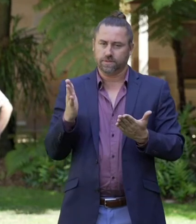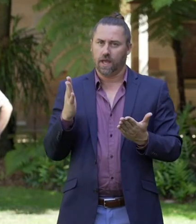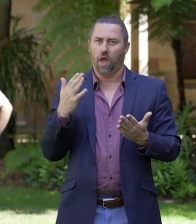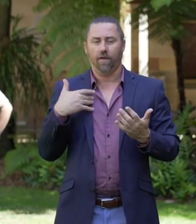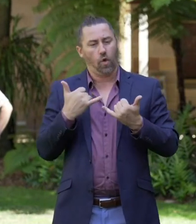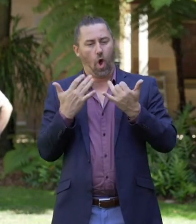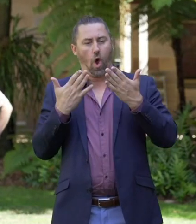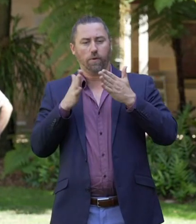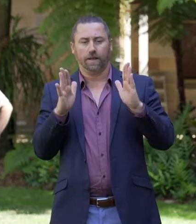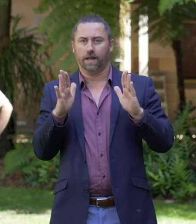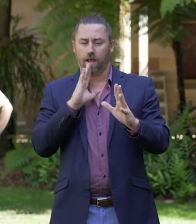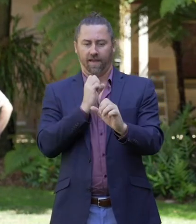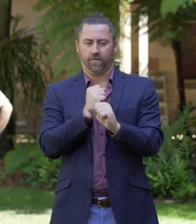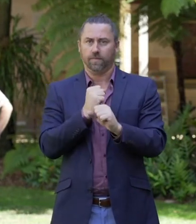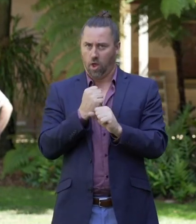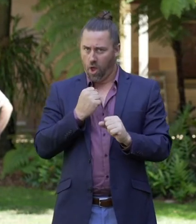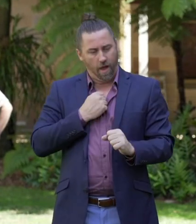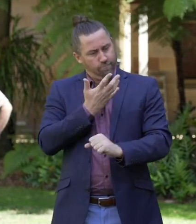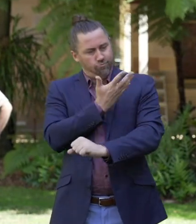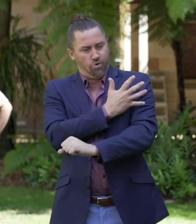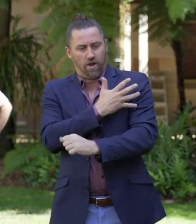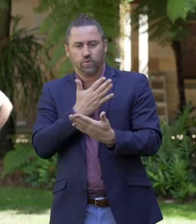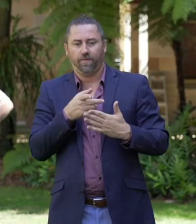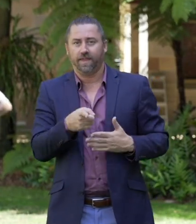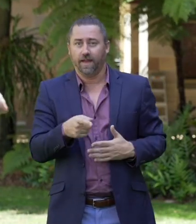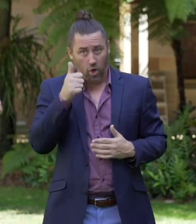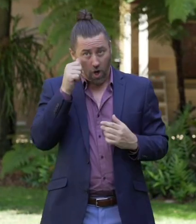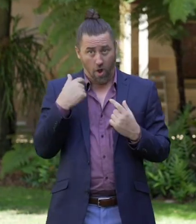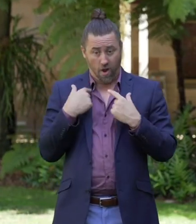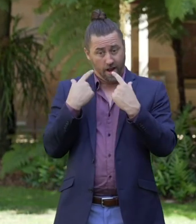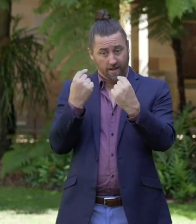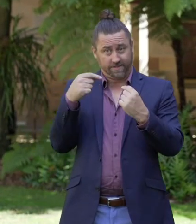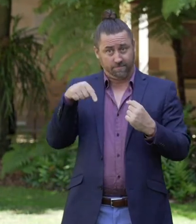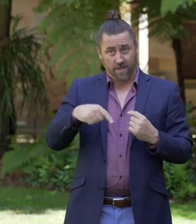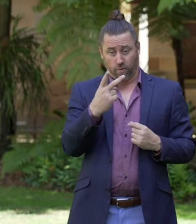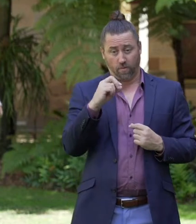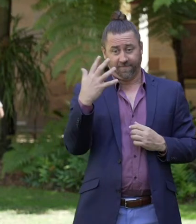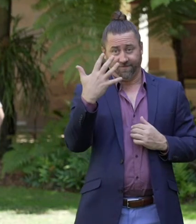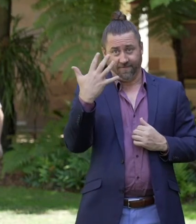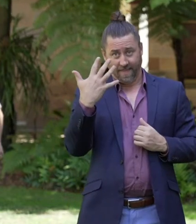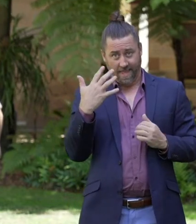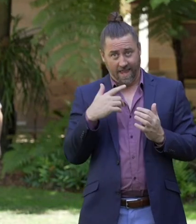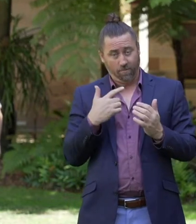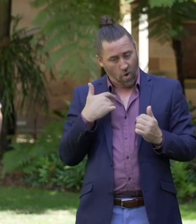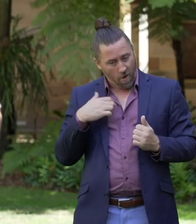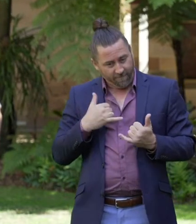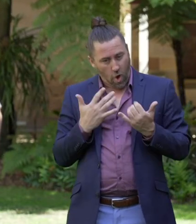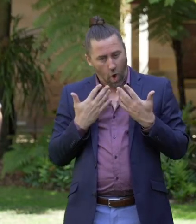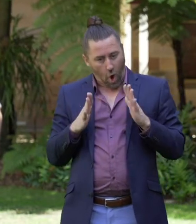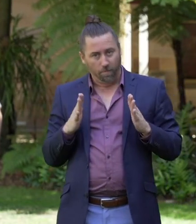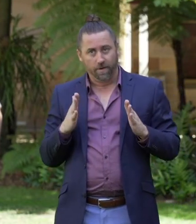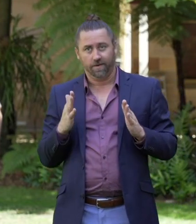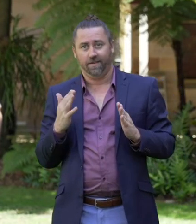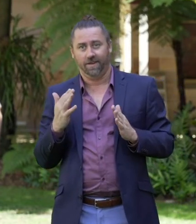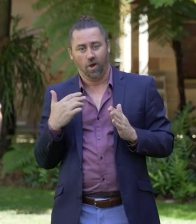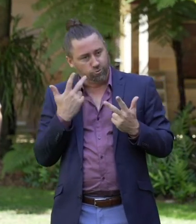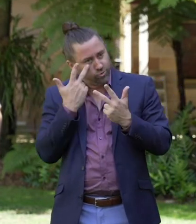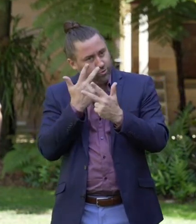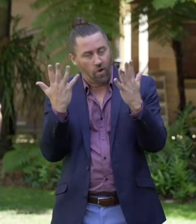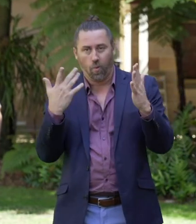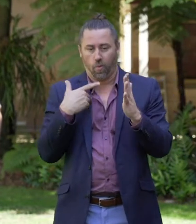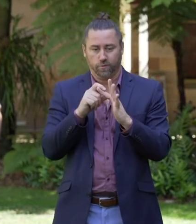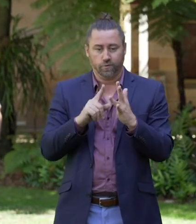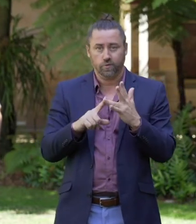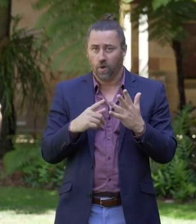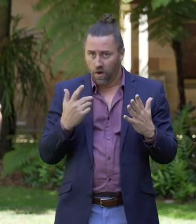transparency in government. And you know, you all know that I was elected on that in 2015. And I pride myself in that, and my government